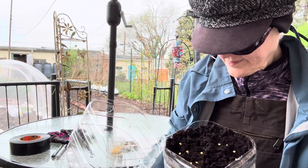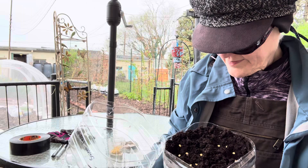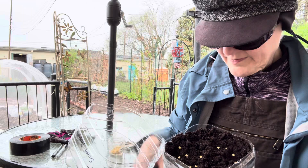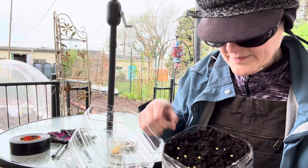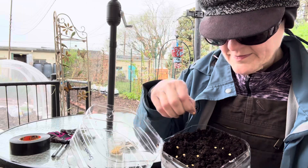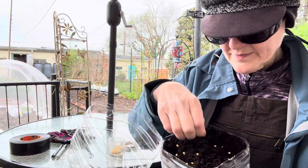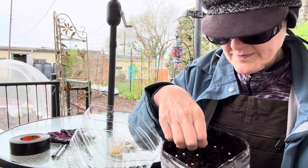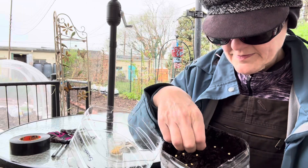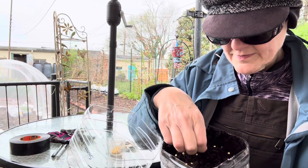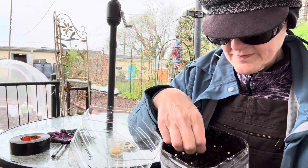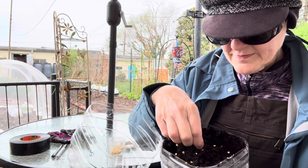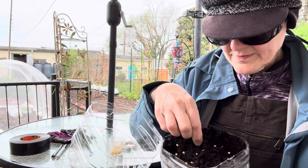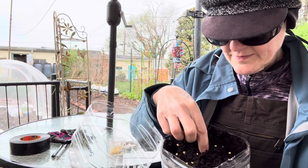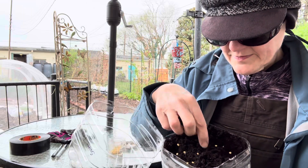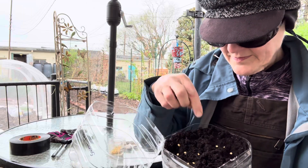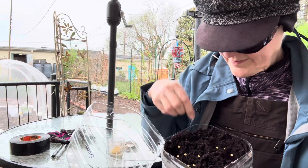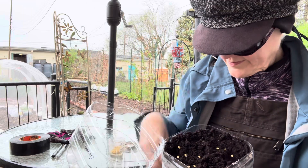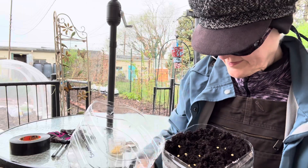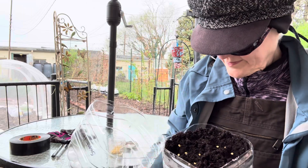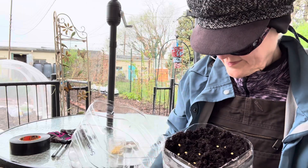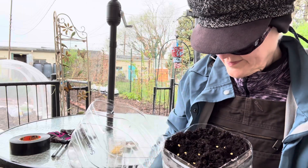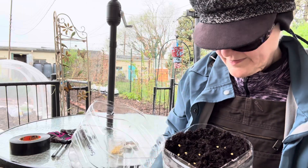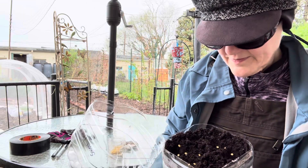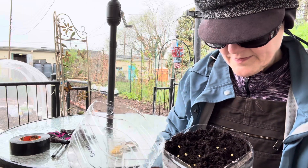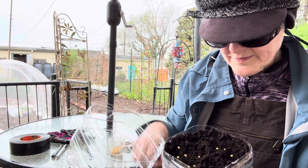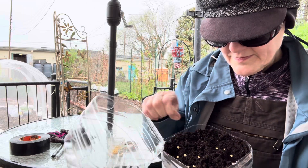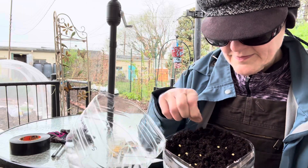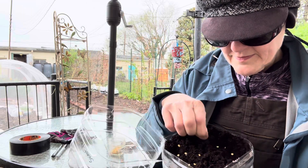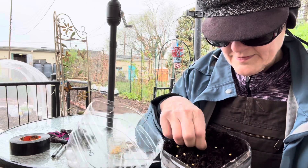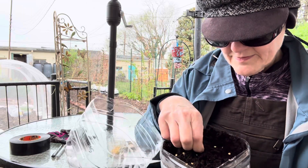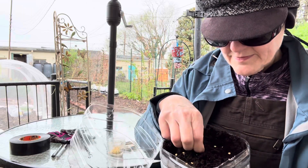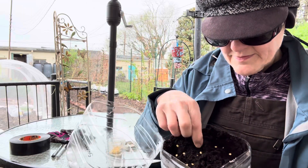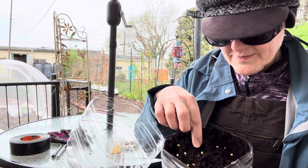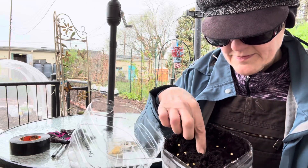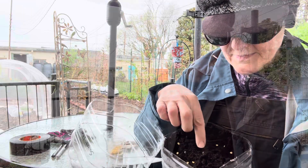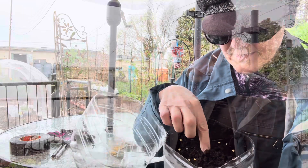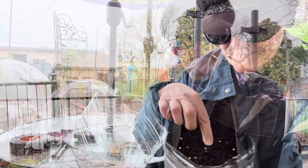as successful.